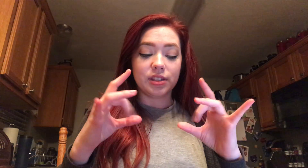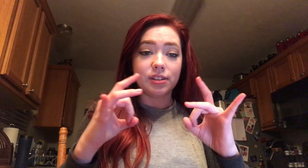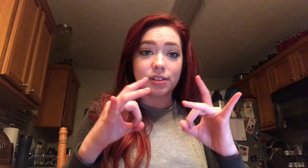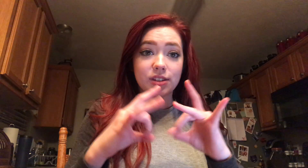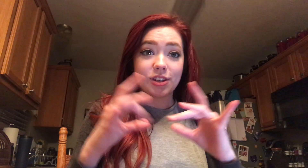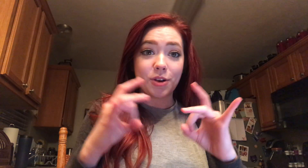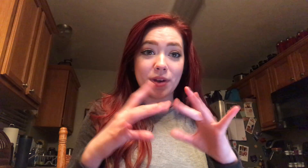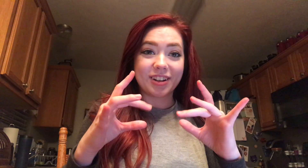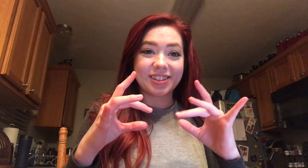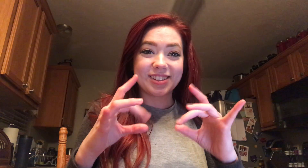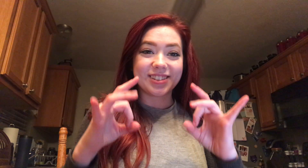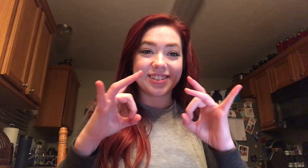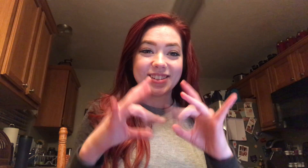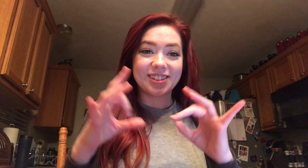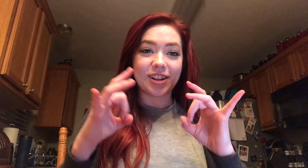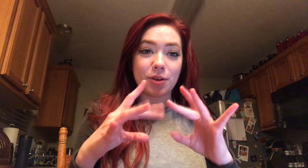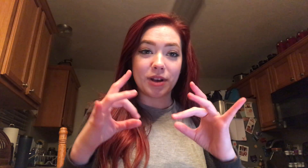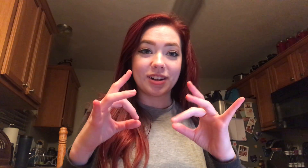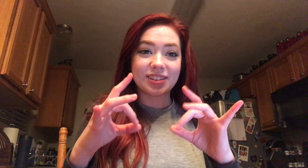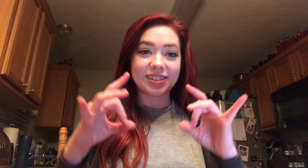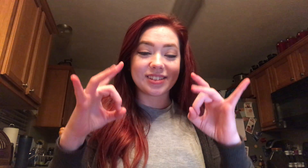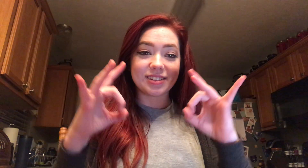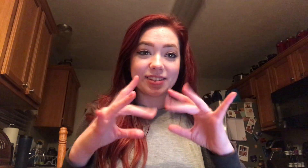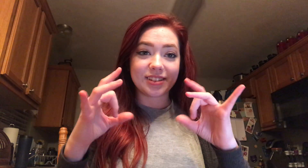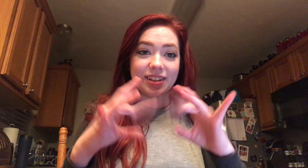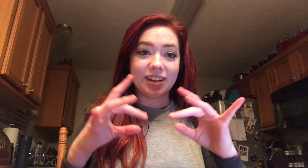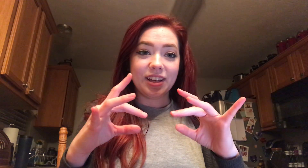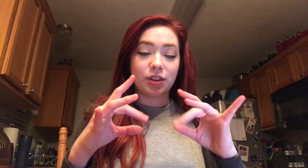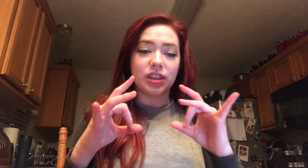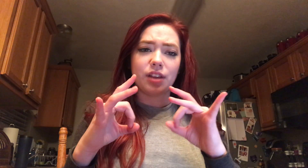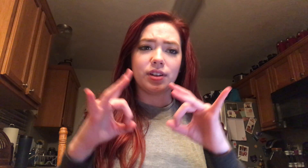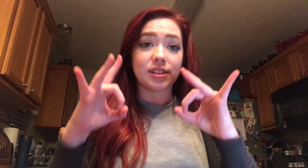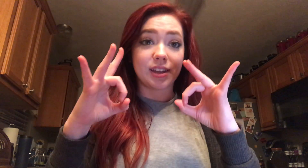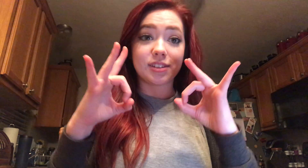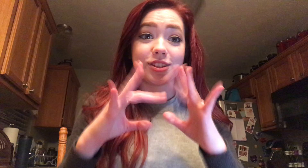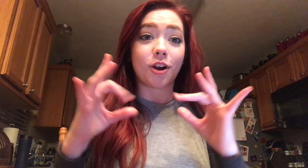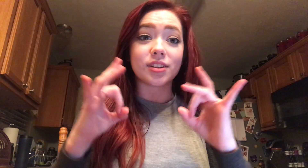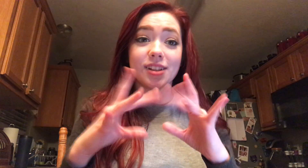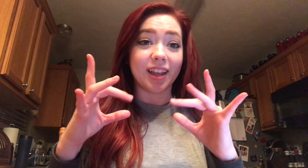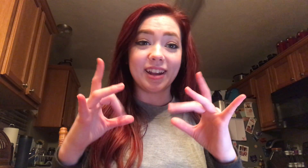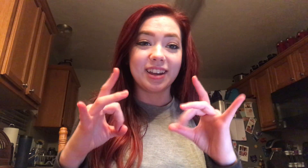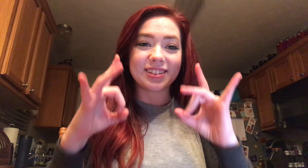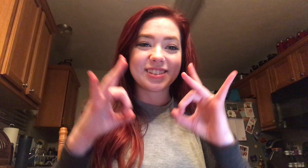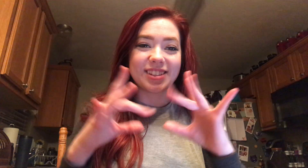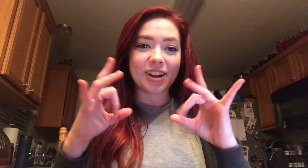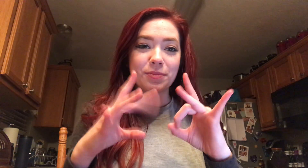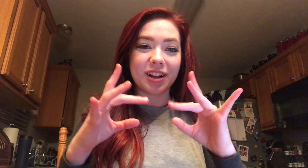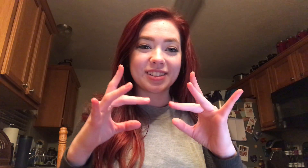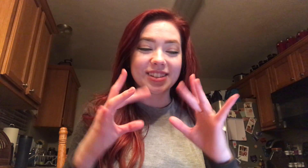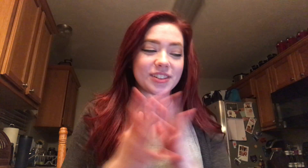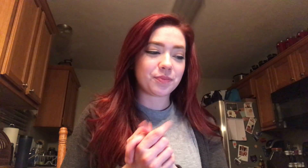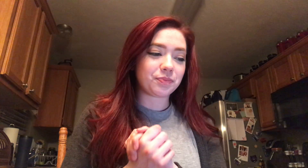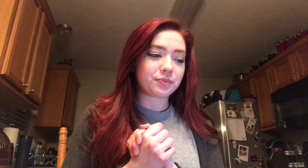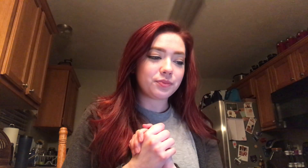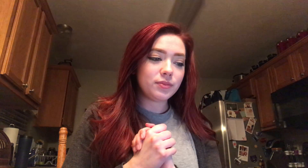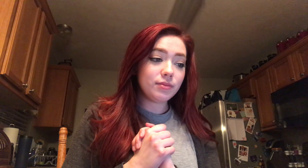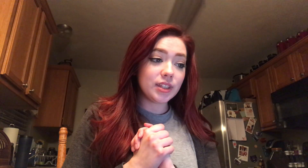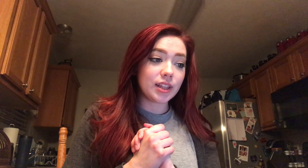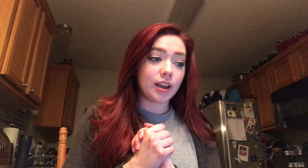is Starbucks, Starbucks. You can think of it as like stars colliding, Starbucks.